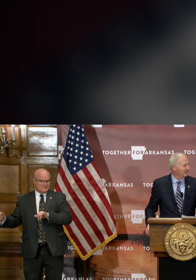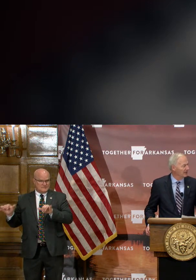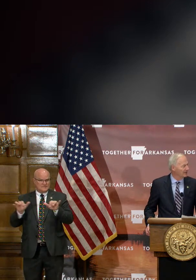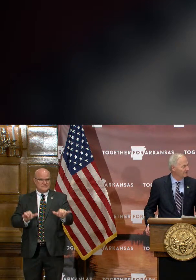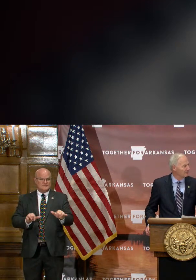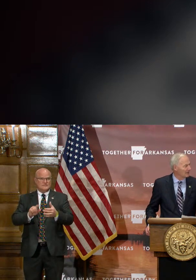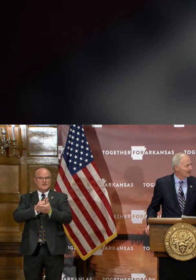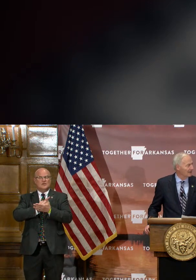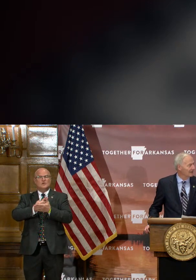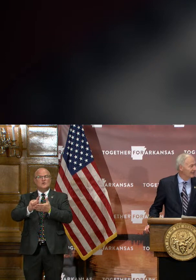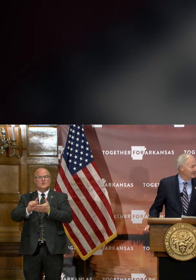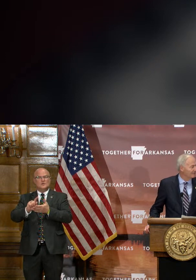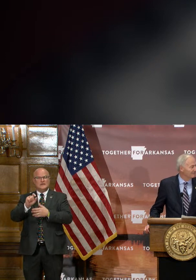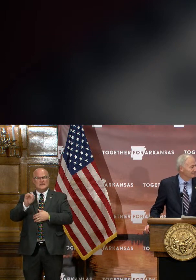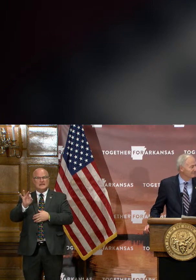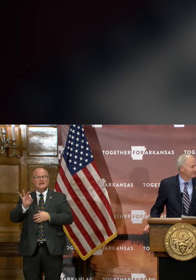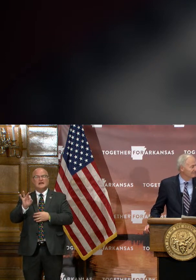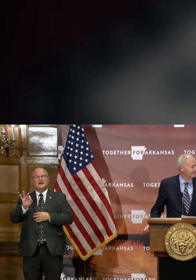week of,